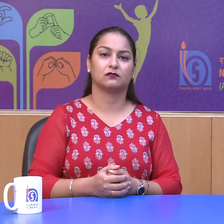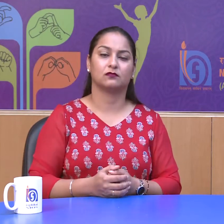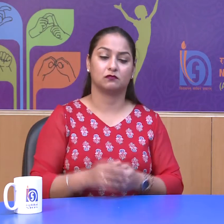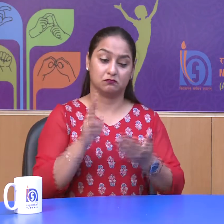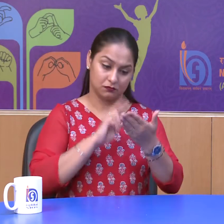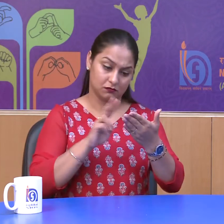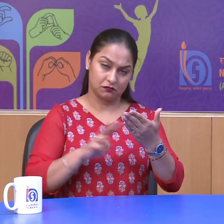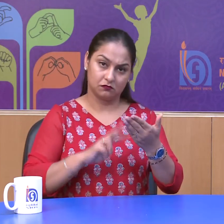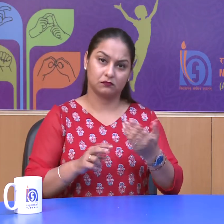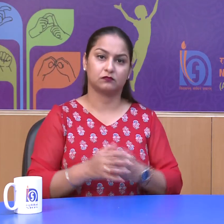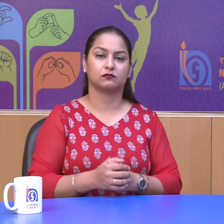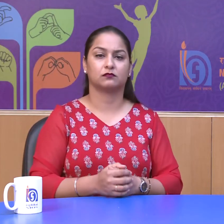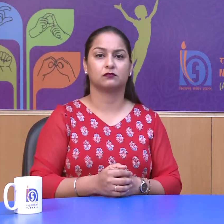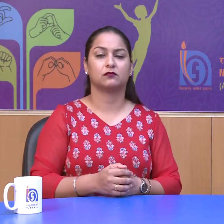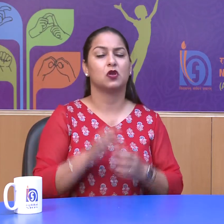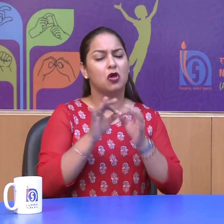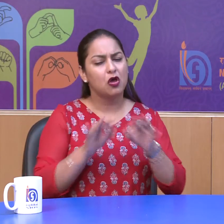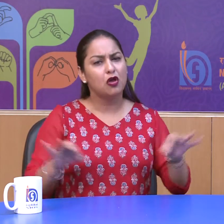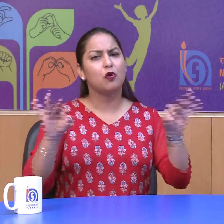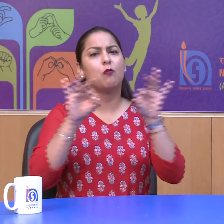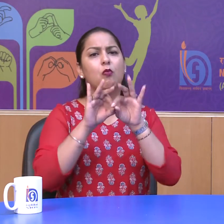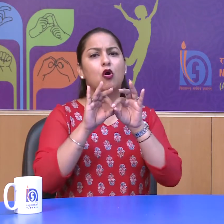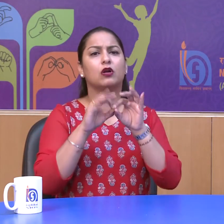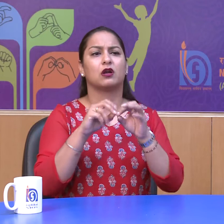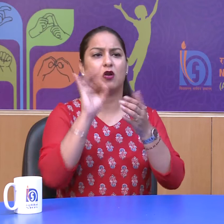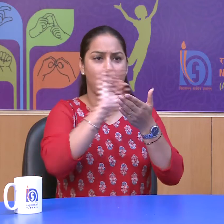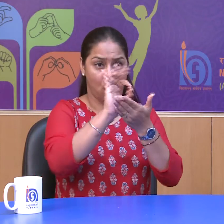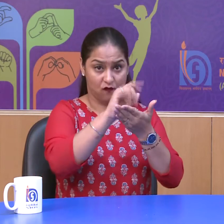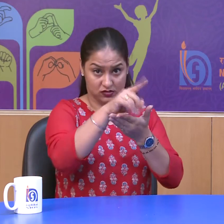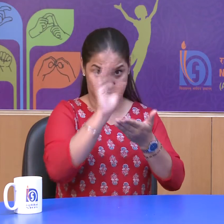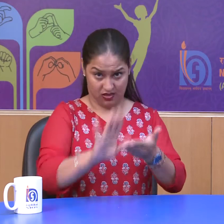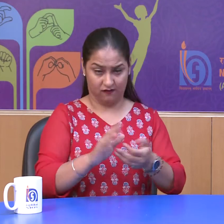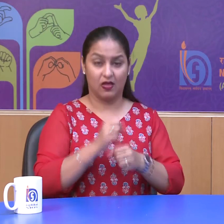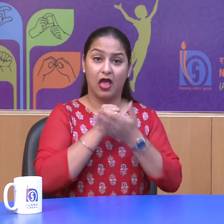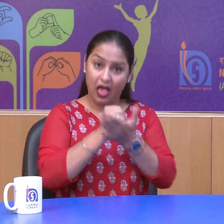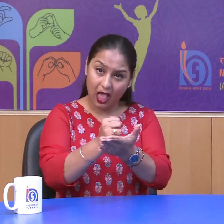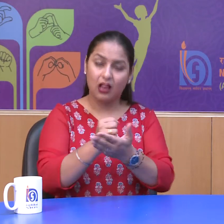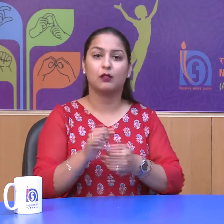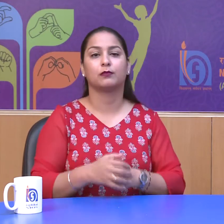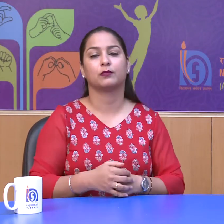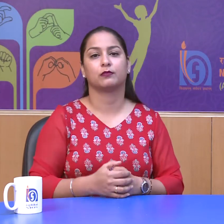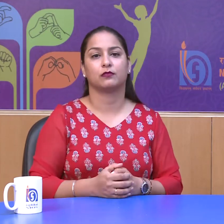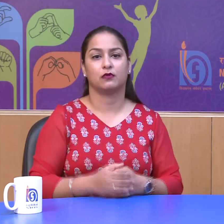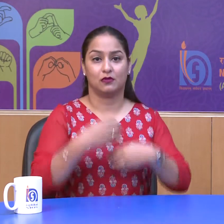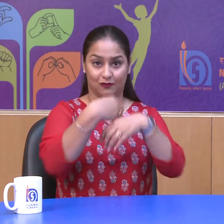are some of the important agencies which help to formulate public